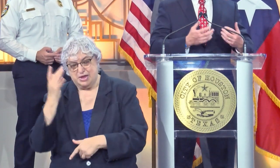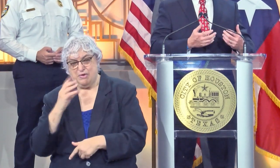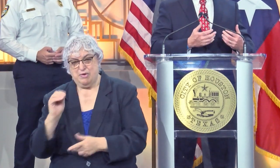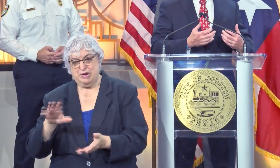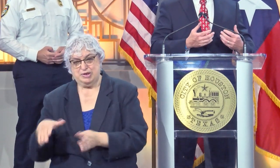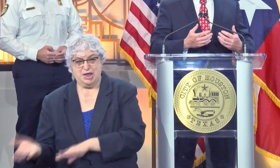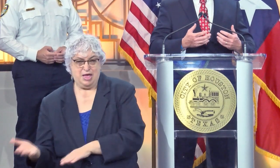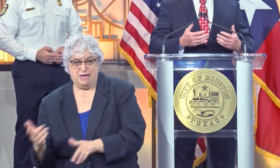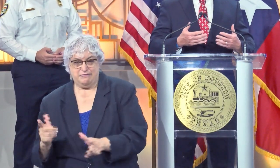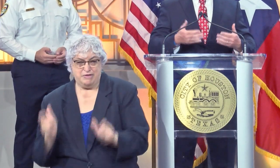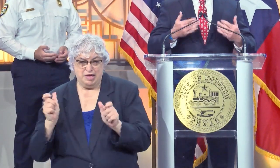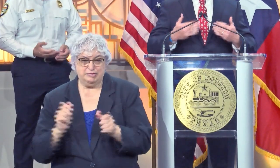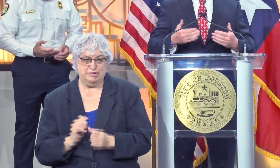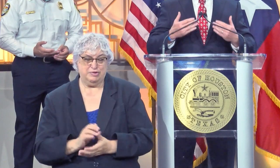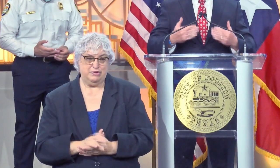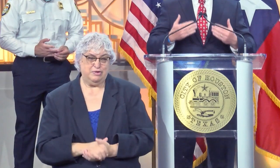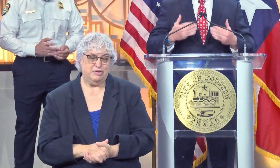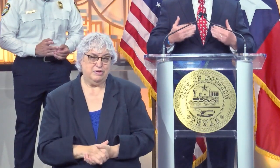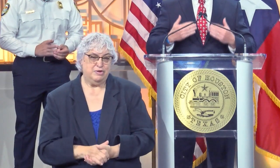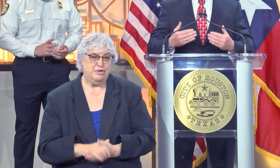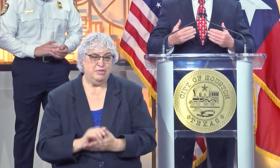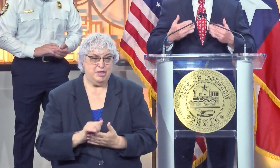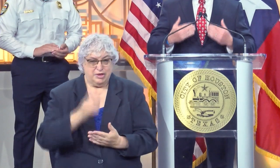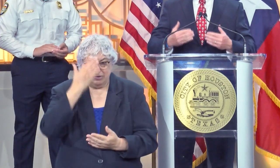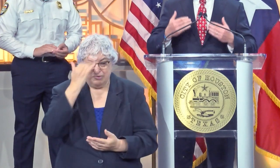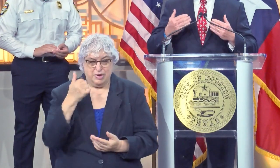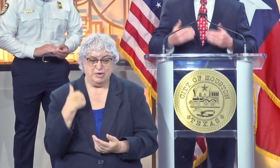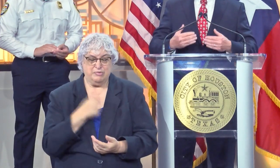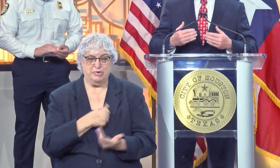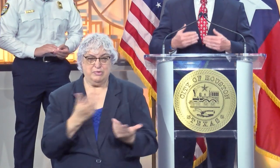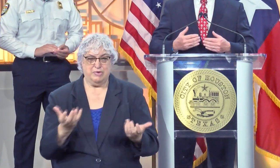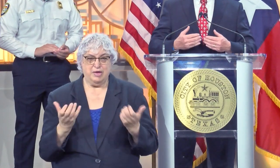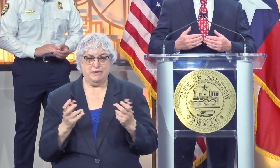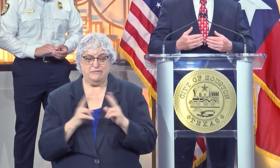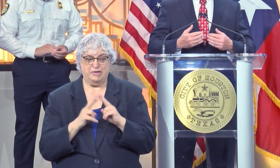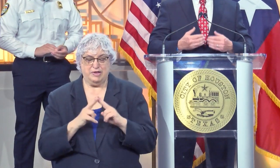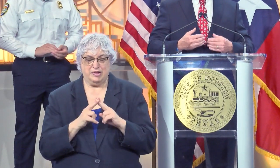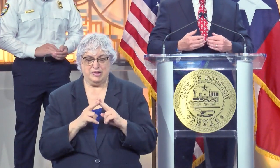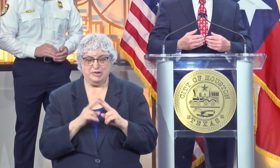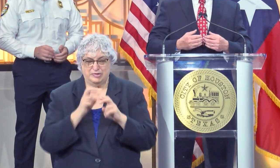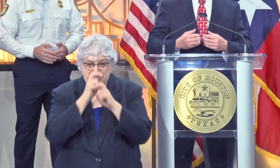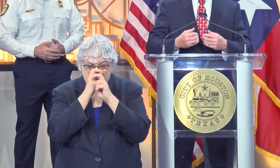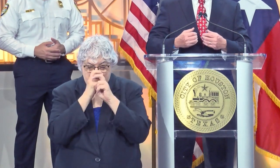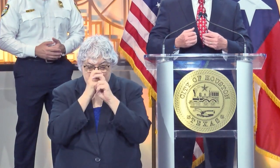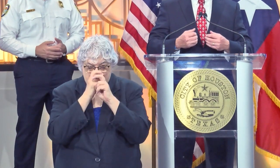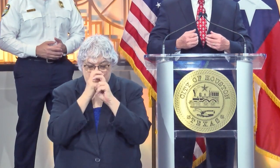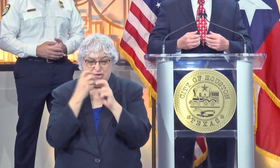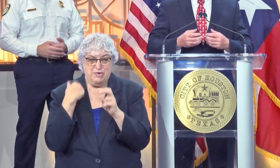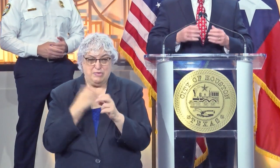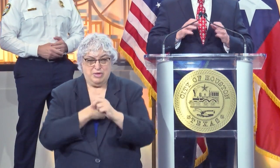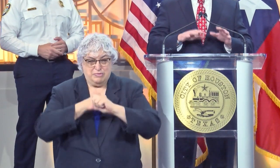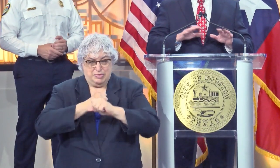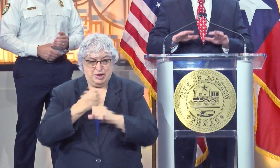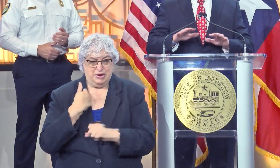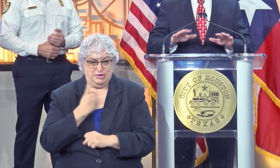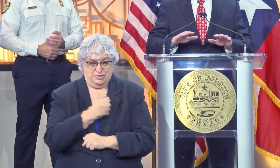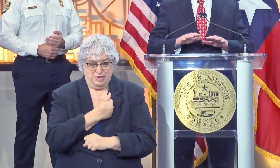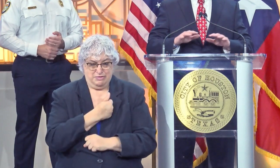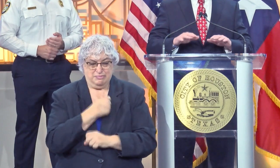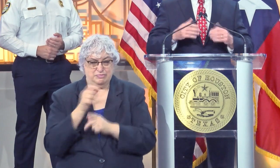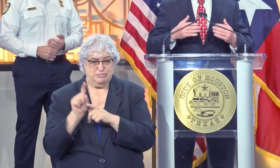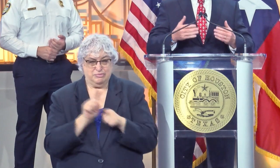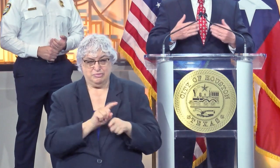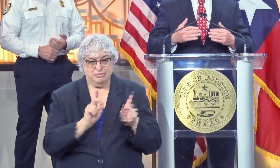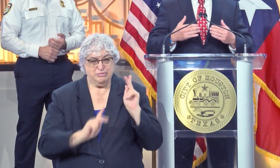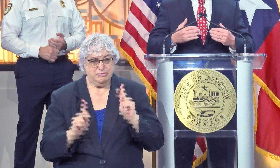or is more lethal. So yet another reason why we should all be very, very diligent about making sure that we protect ourselves. Now, at the same time, I want